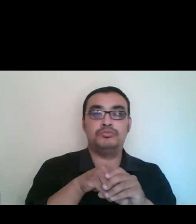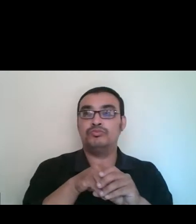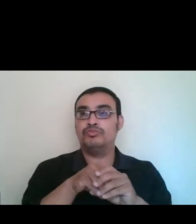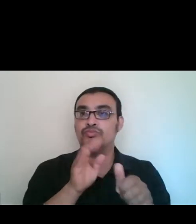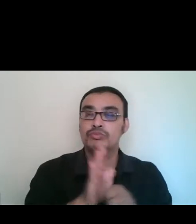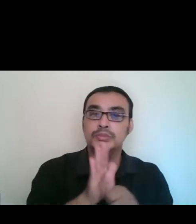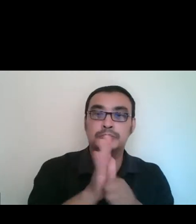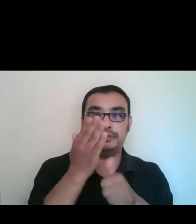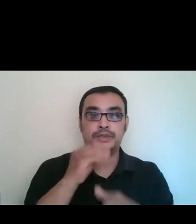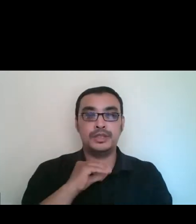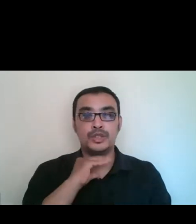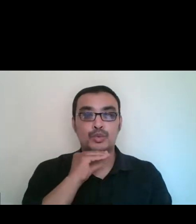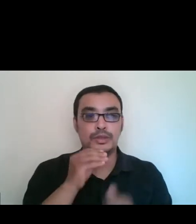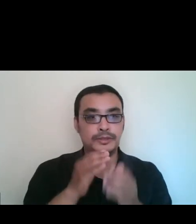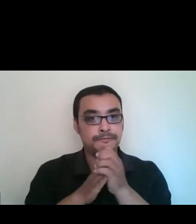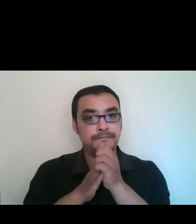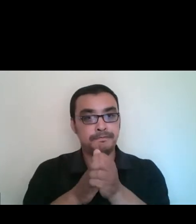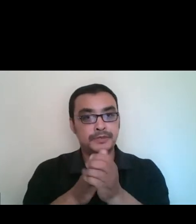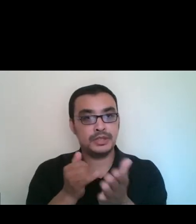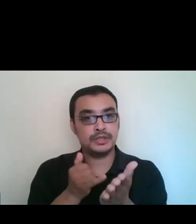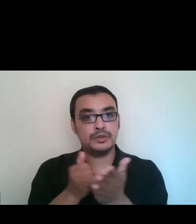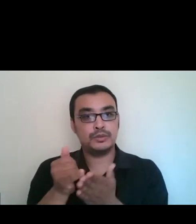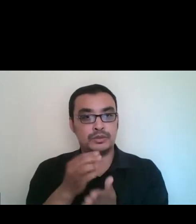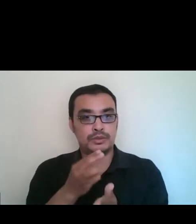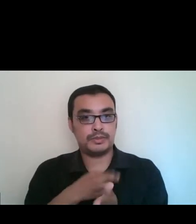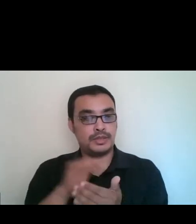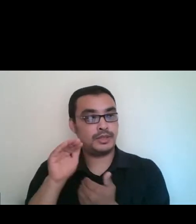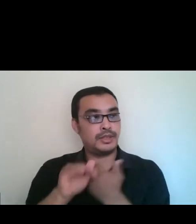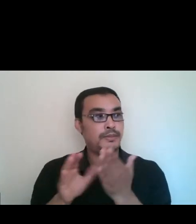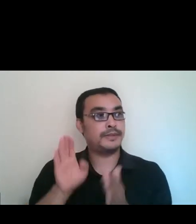youth leadership within farmers' cooperatives.